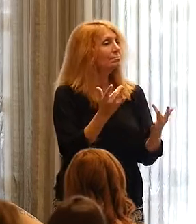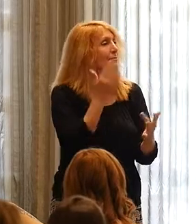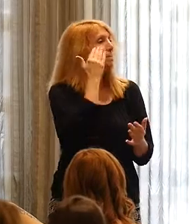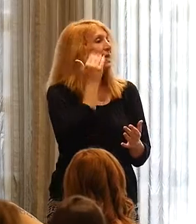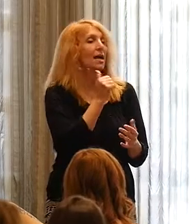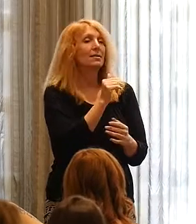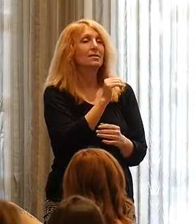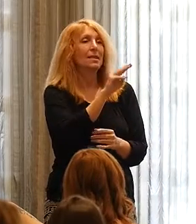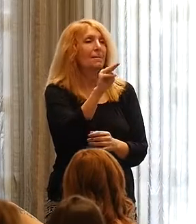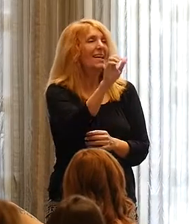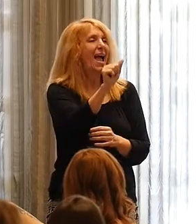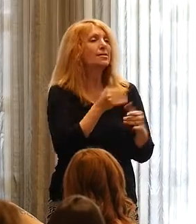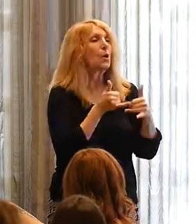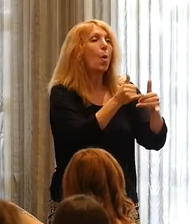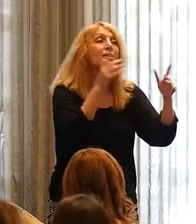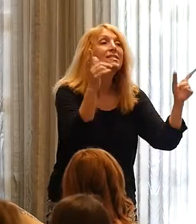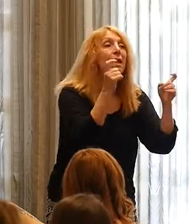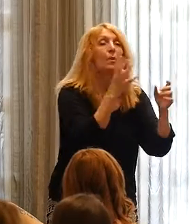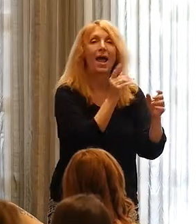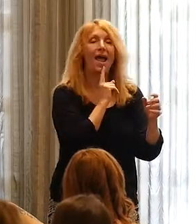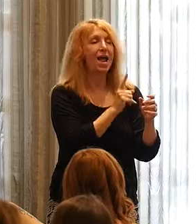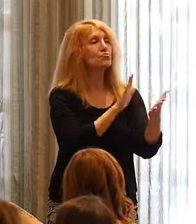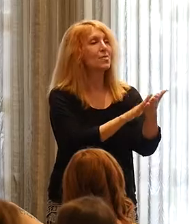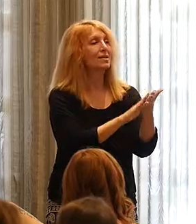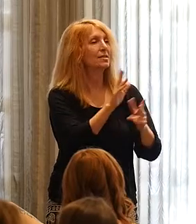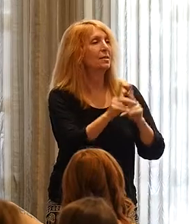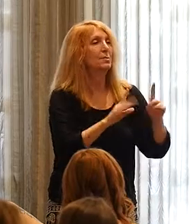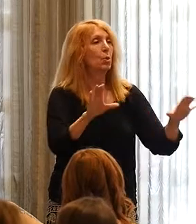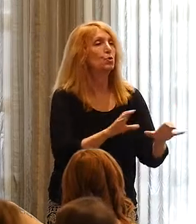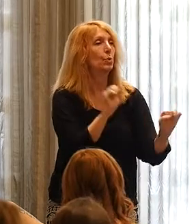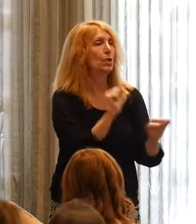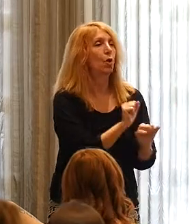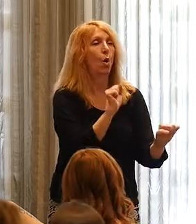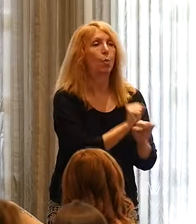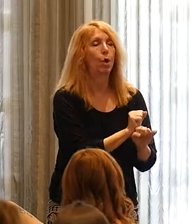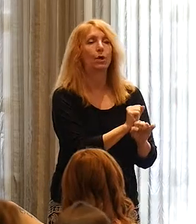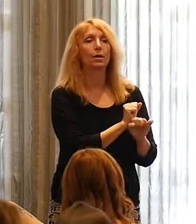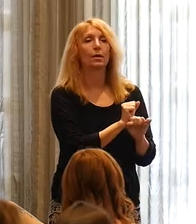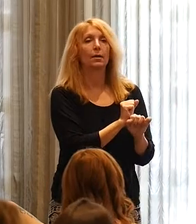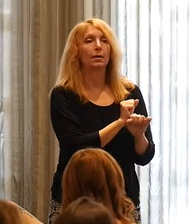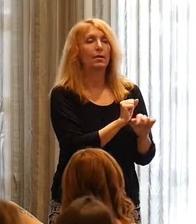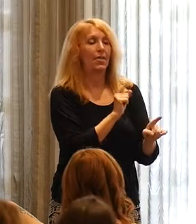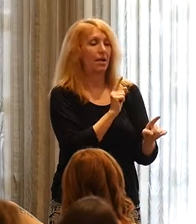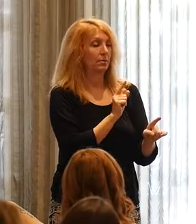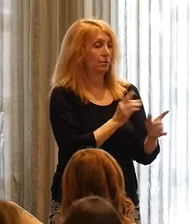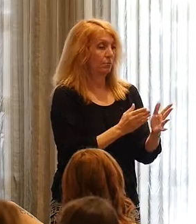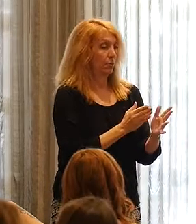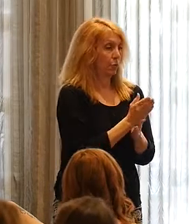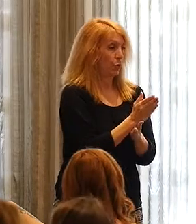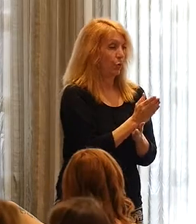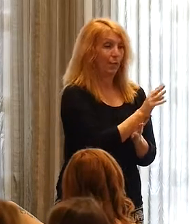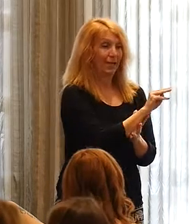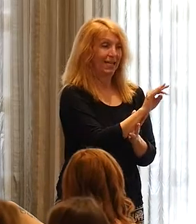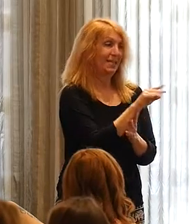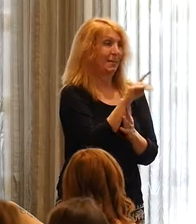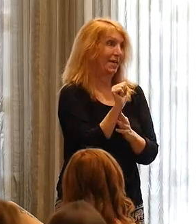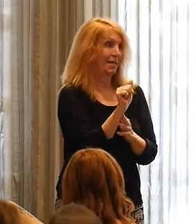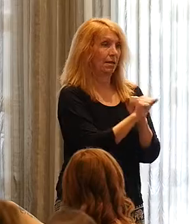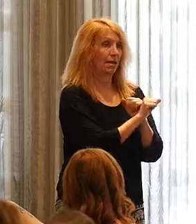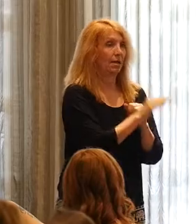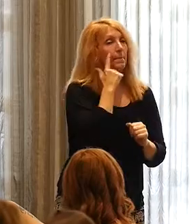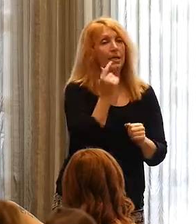because the Media Access Awards celebrates and recognizes the people who are doing the work that through the media,